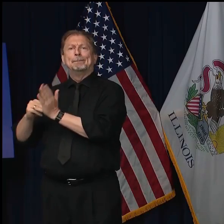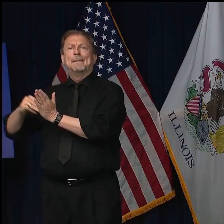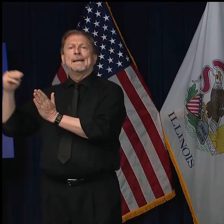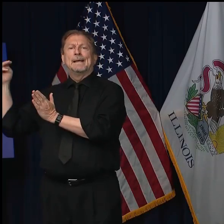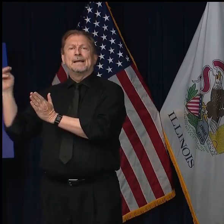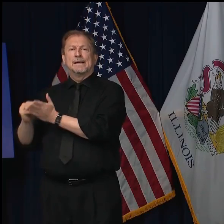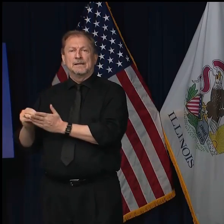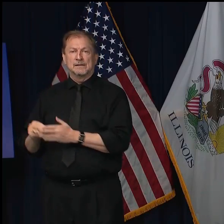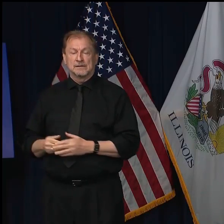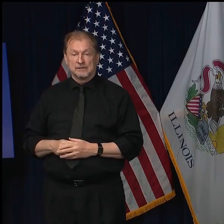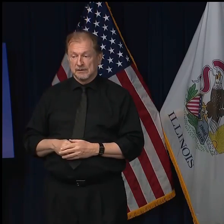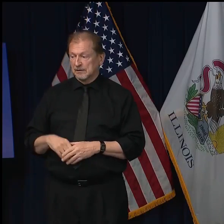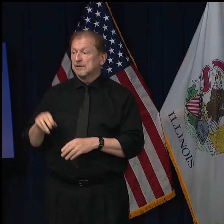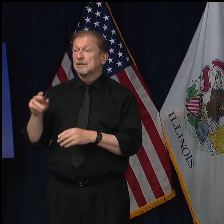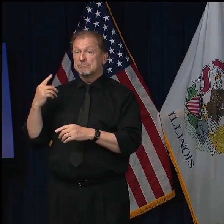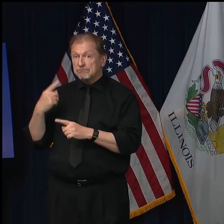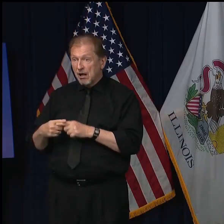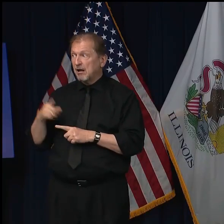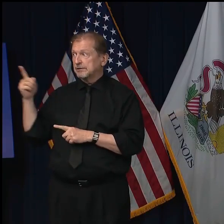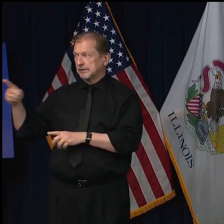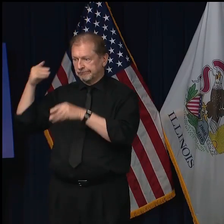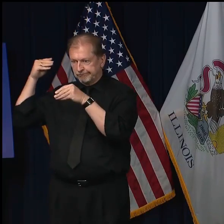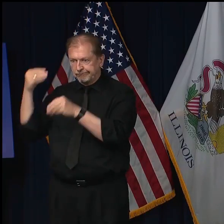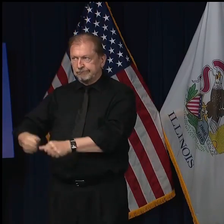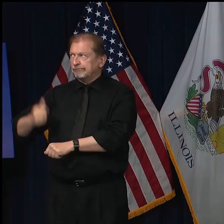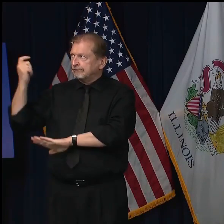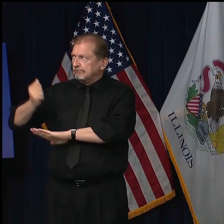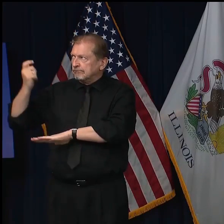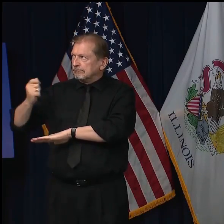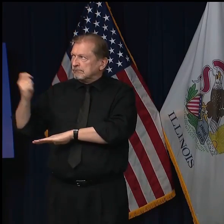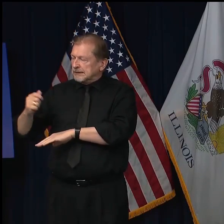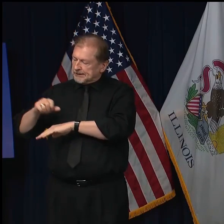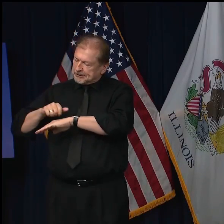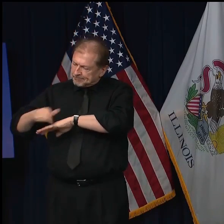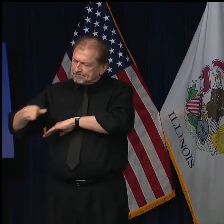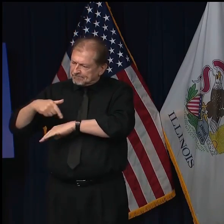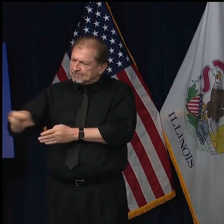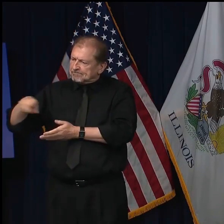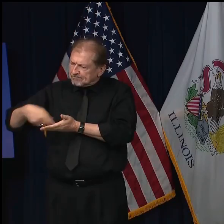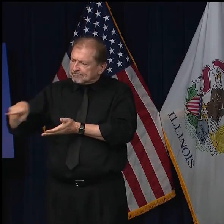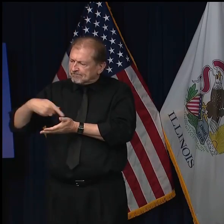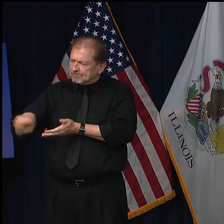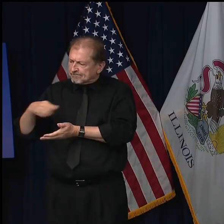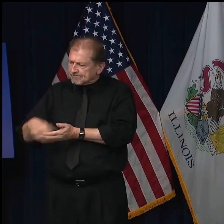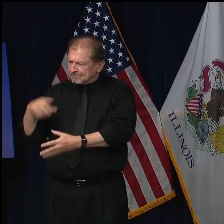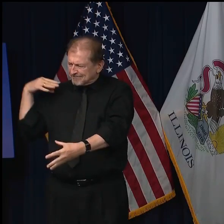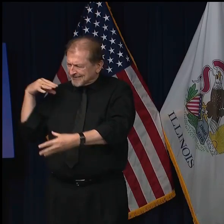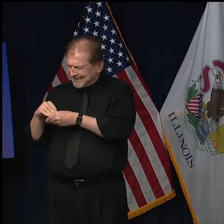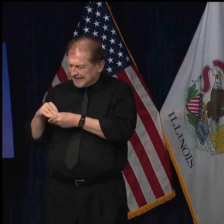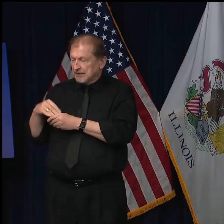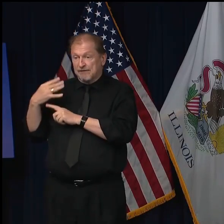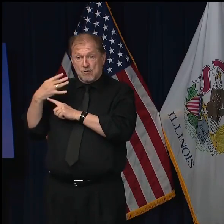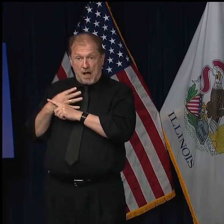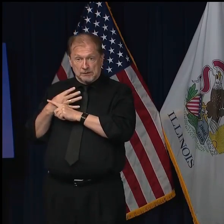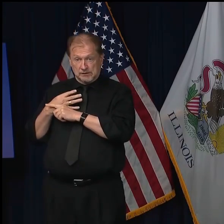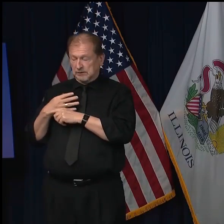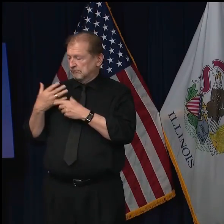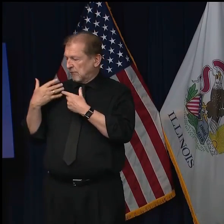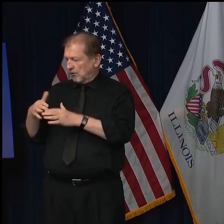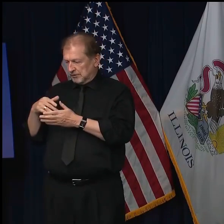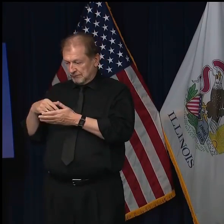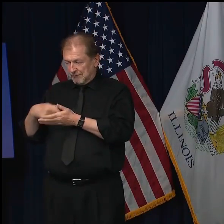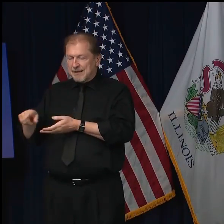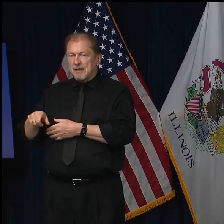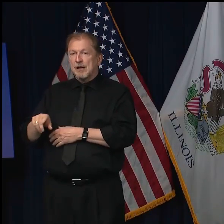levels of benefits being paid out. In the first 4 months of 2020, Illinois has paid out over $2